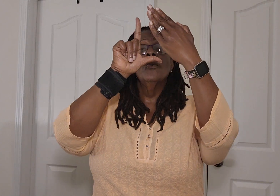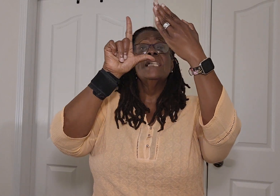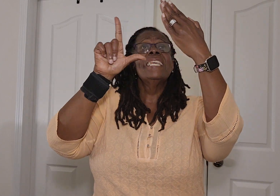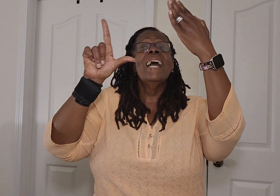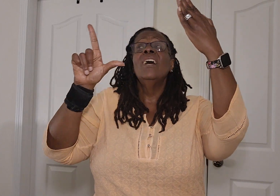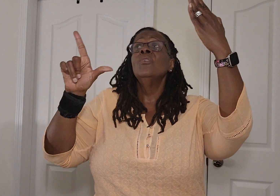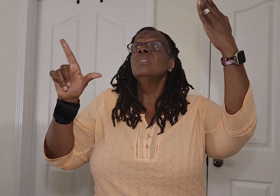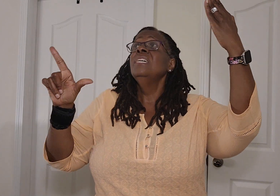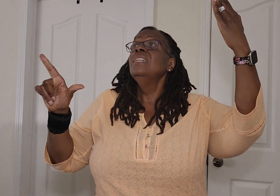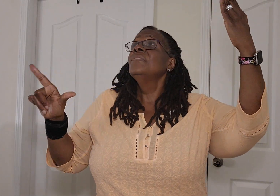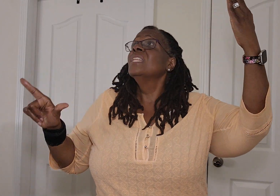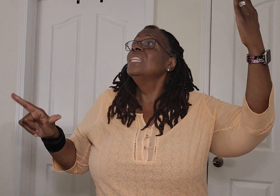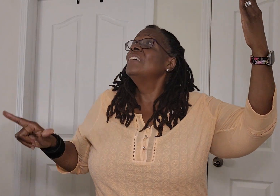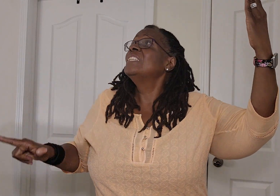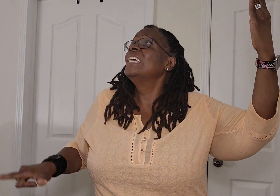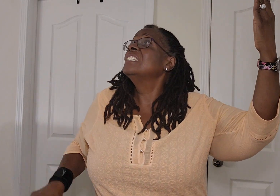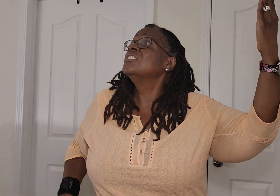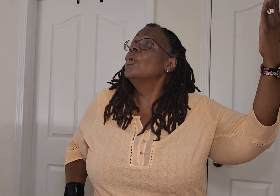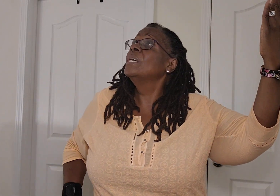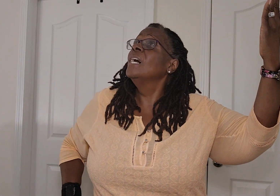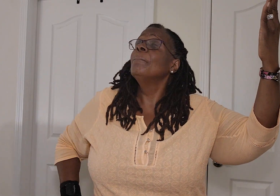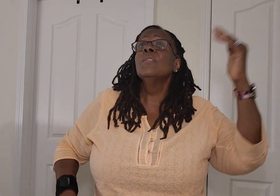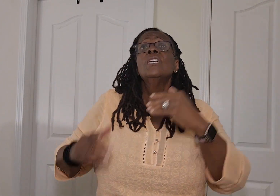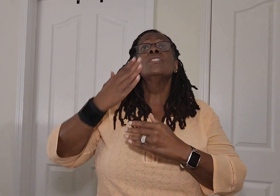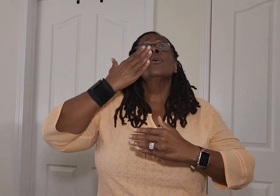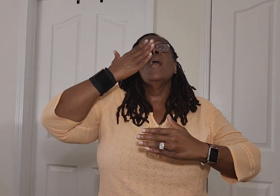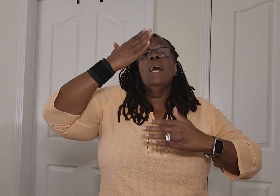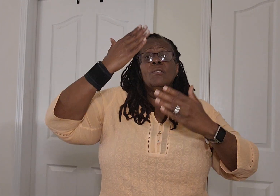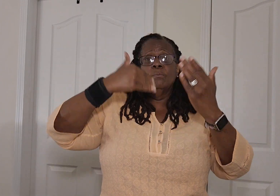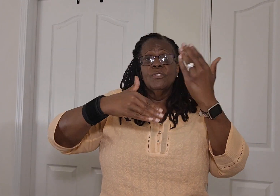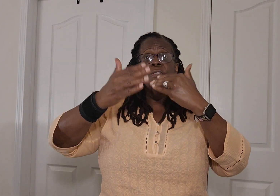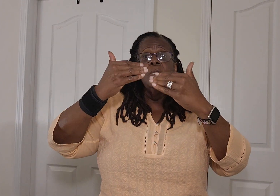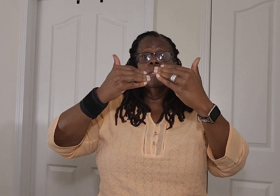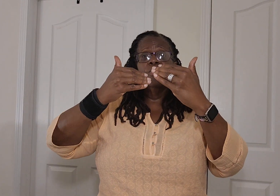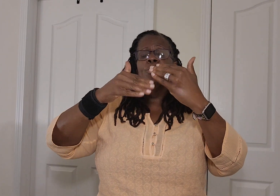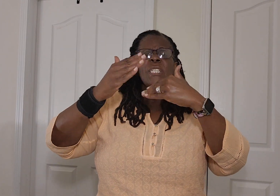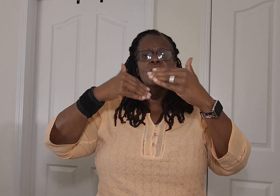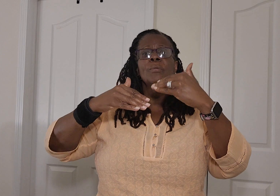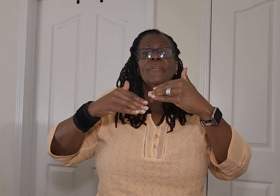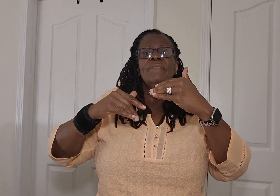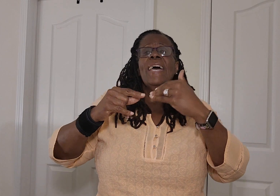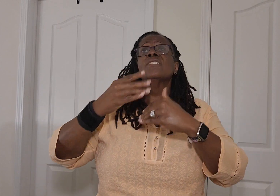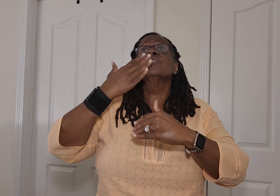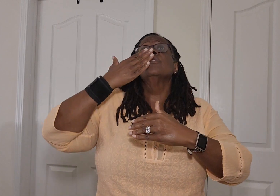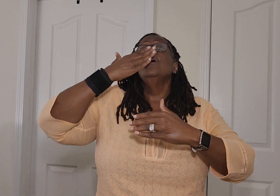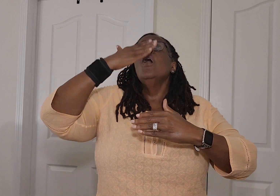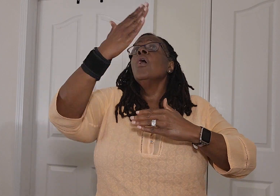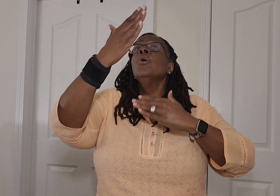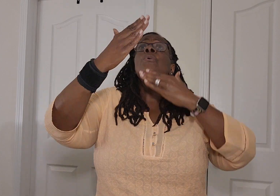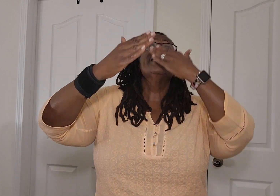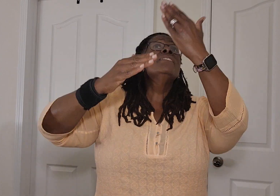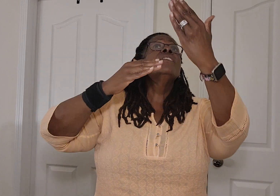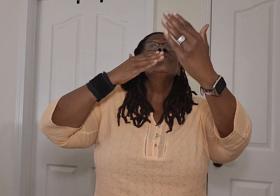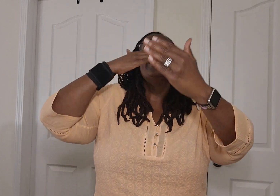going down, the left hand is going up. So I'll show it a little bit faster. Oh, give